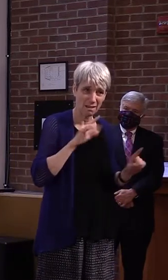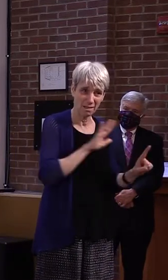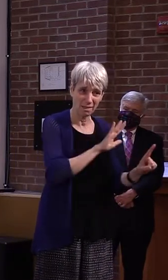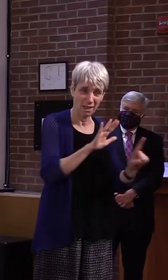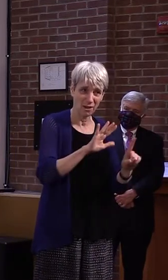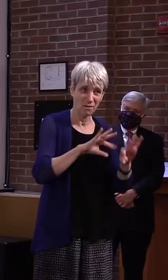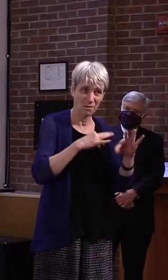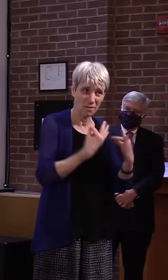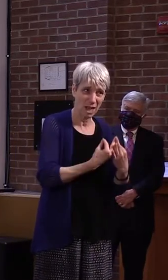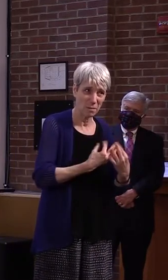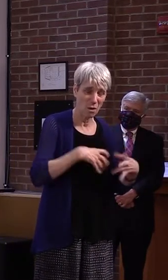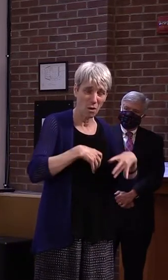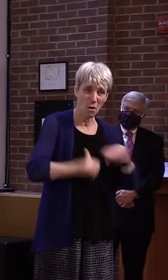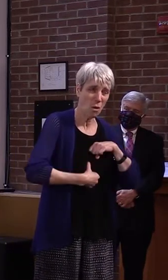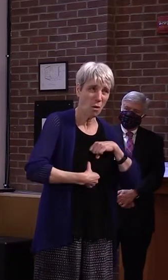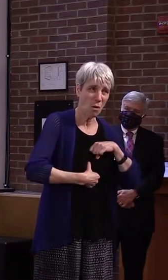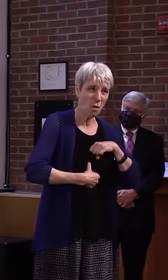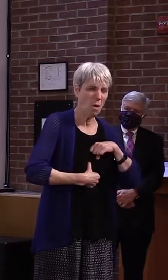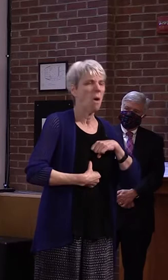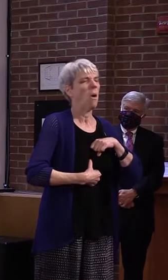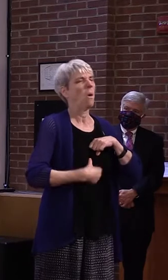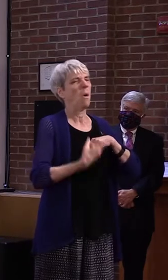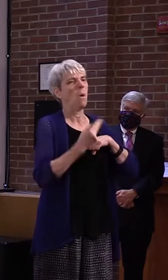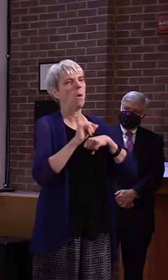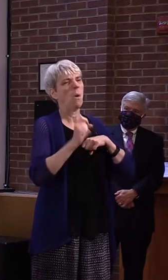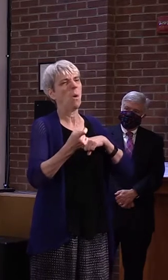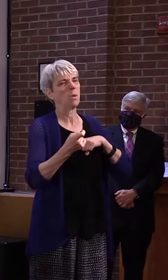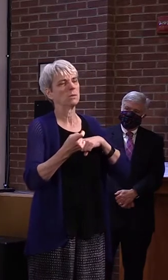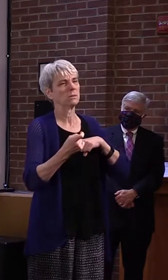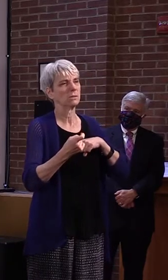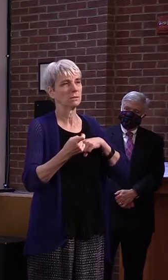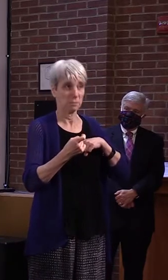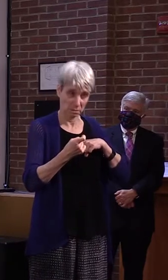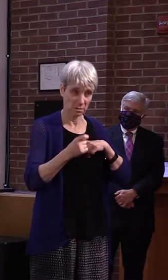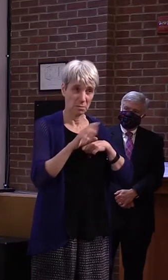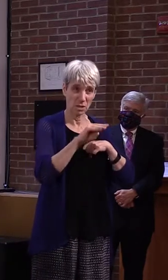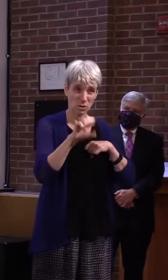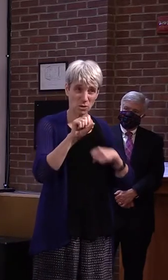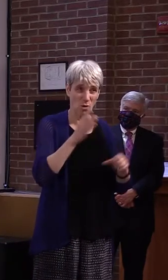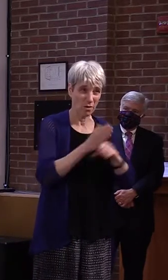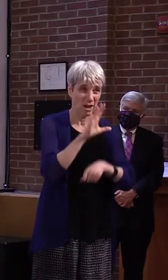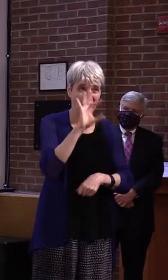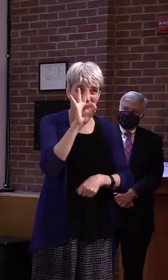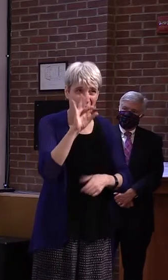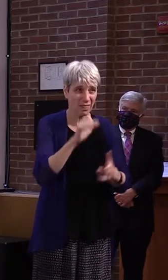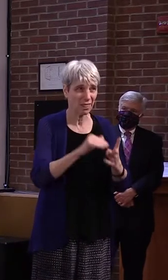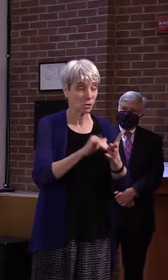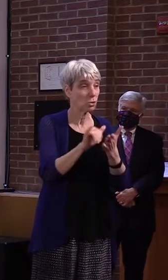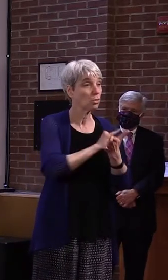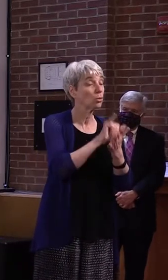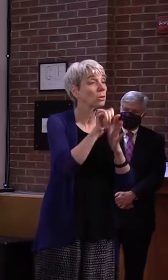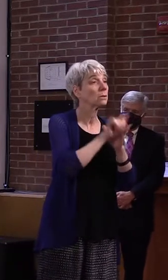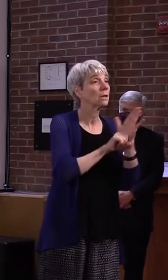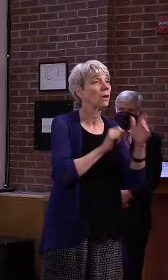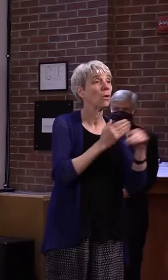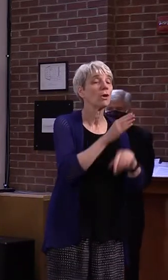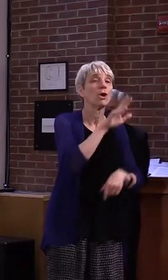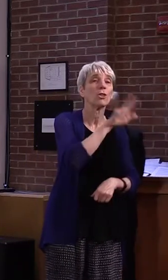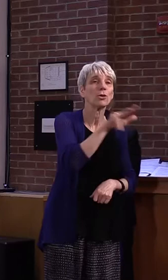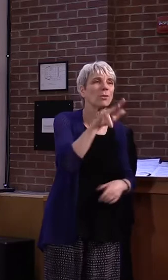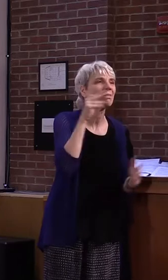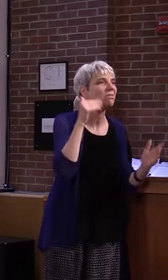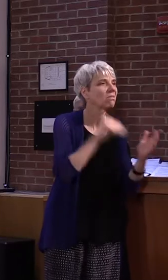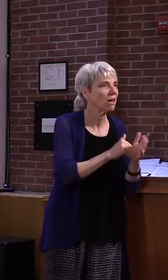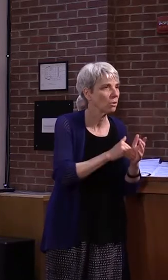family members of those who have passed away in Vermont, or the over 9,000 in Massachusetts, or the over 33,000 in New York, over